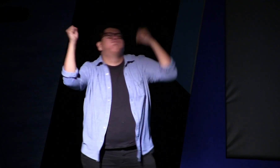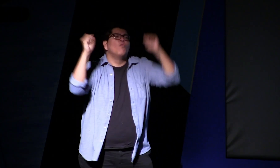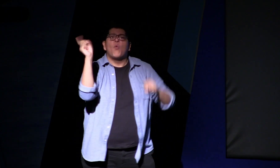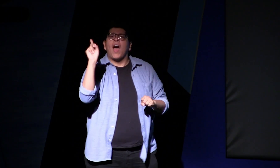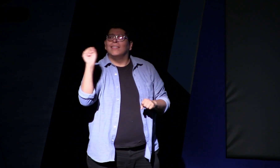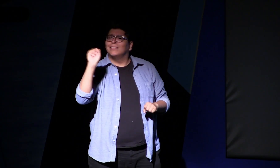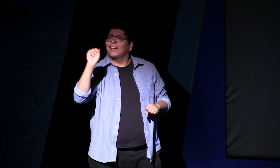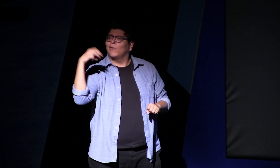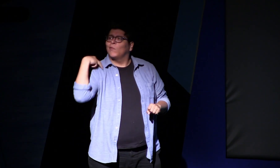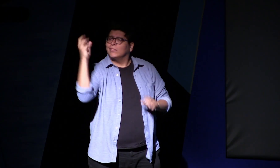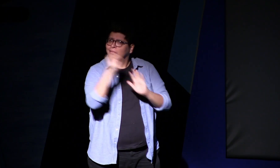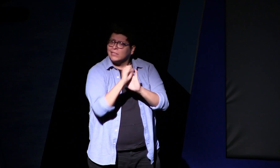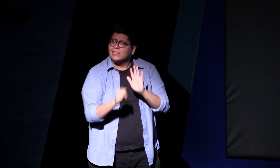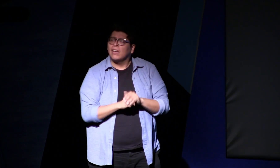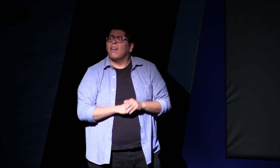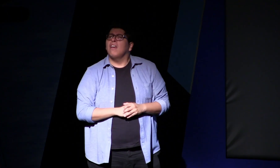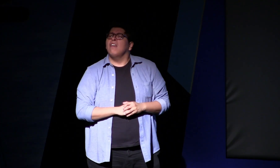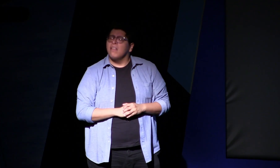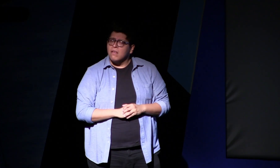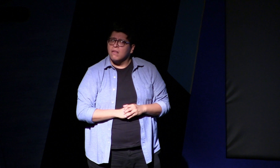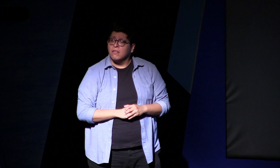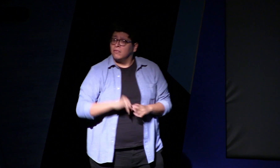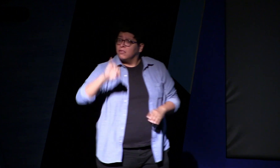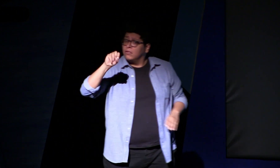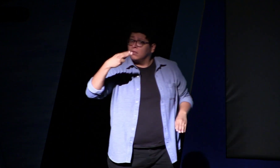outraged from the situation over in Seattle, protested.